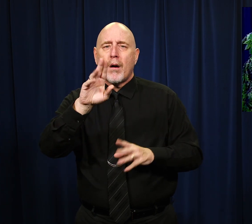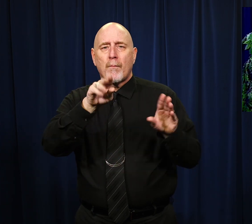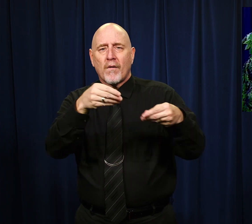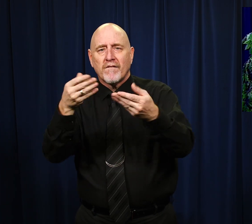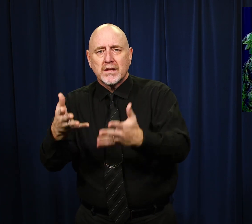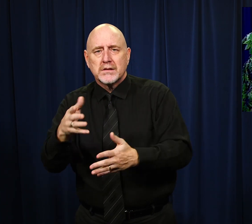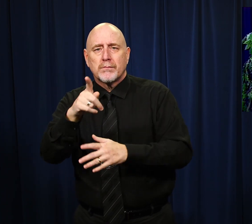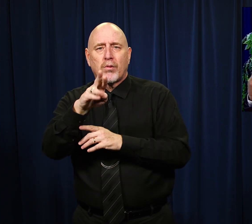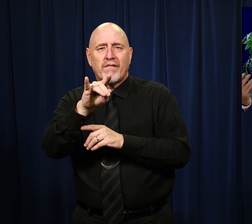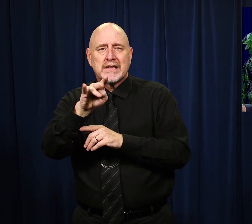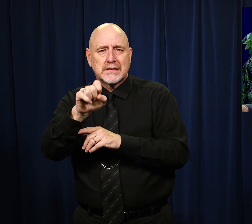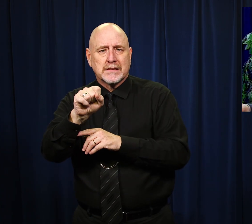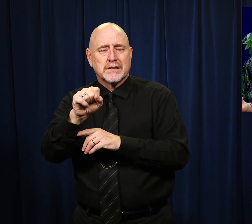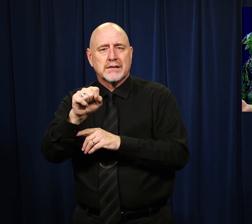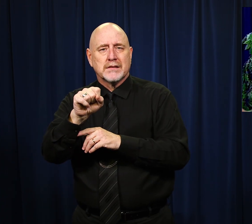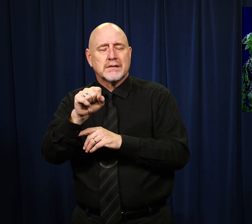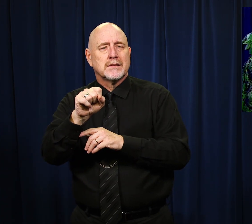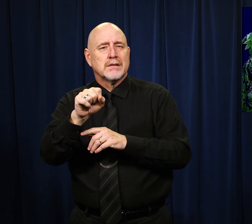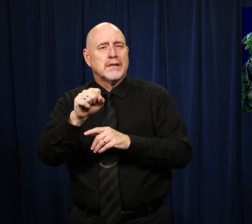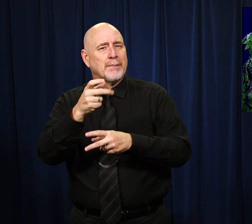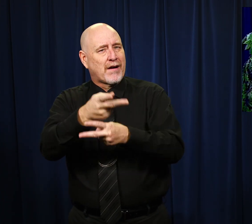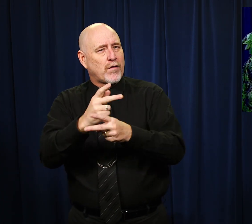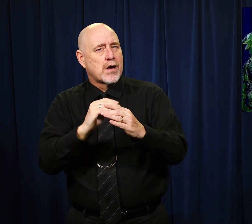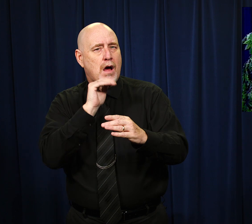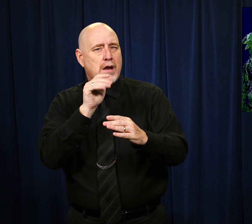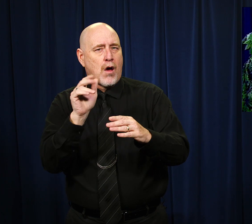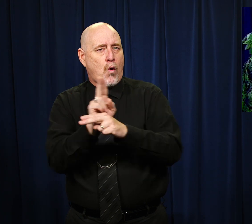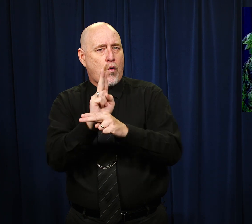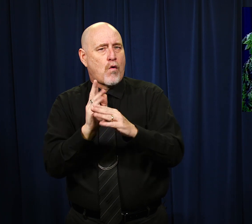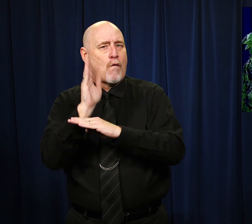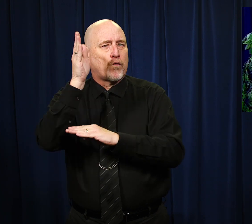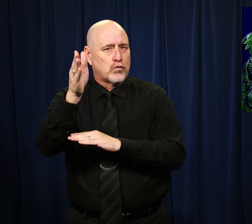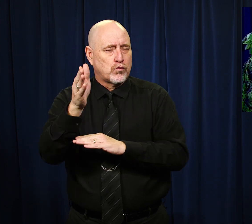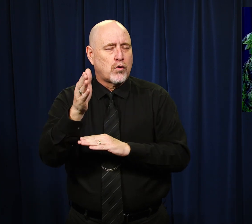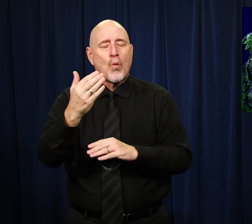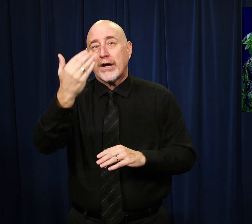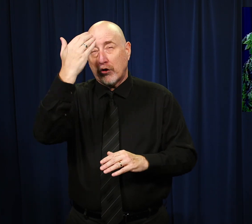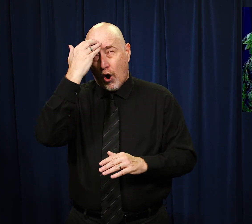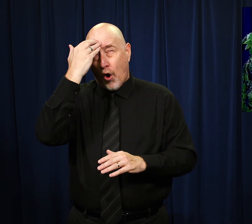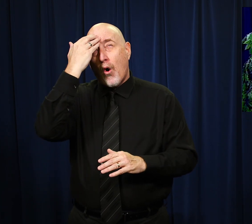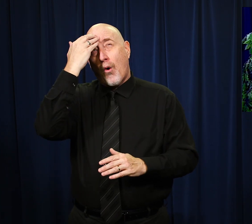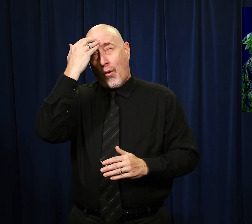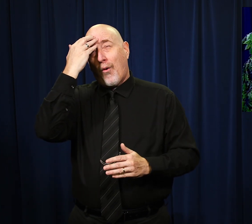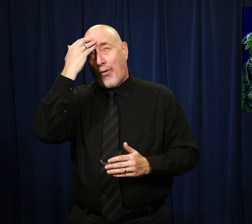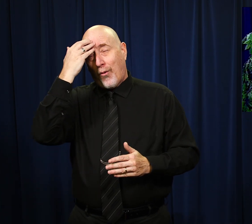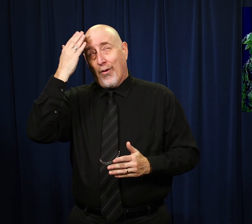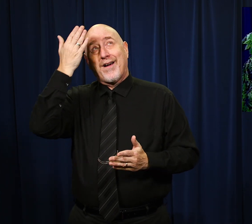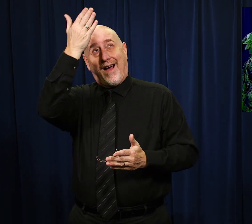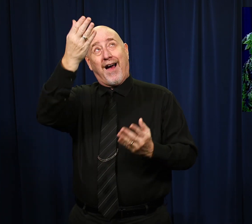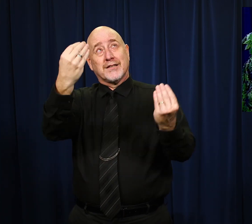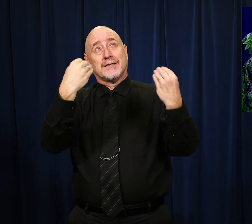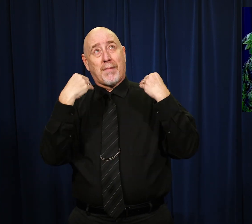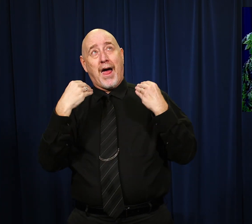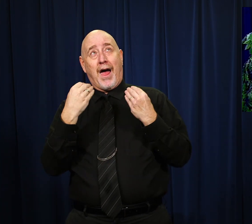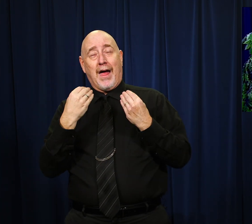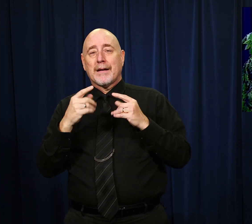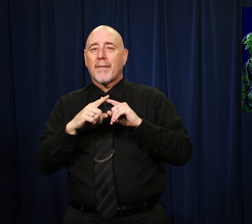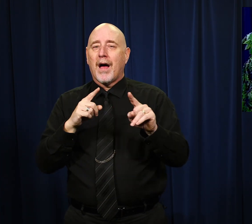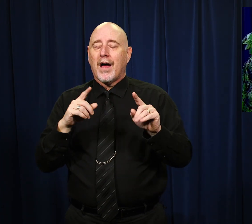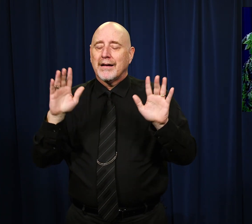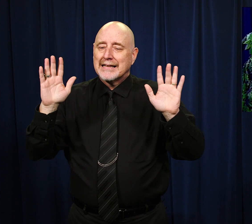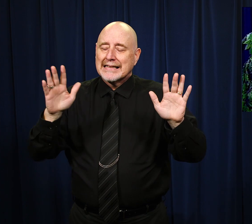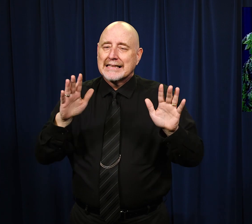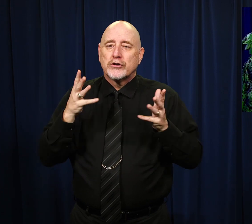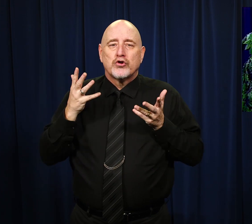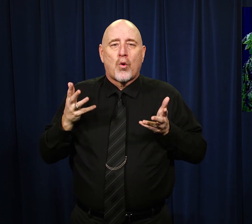we can look back and we know that God's providence has worked in our lives, and we are very sure in certain areas that it was there. But I definitely